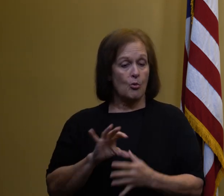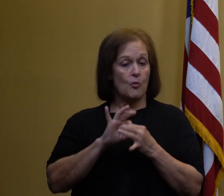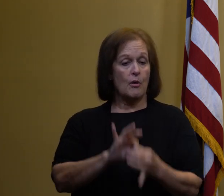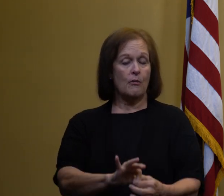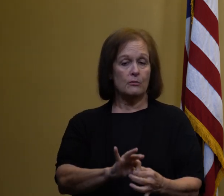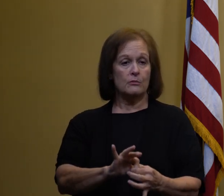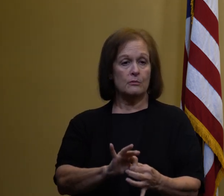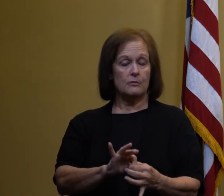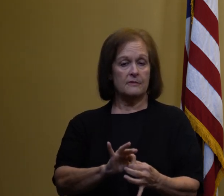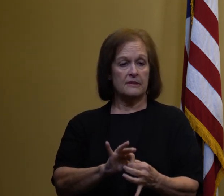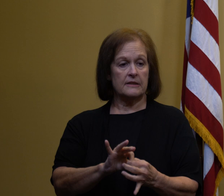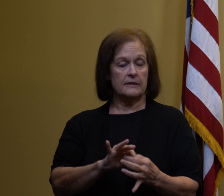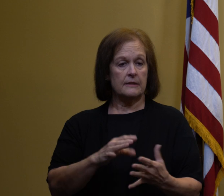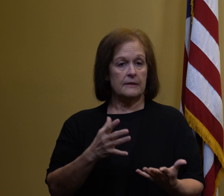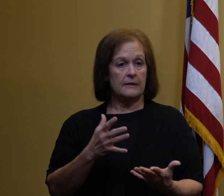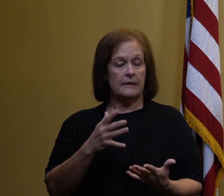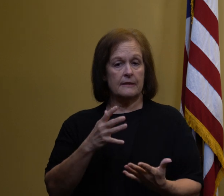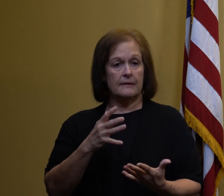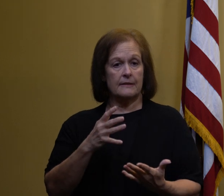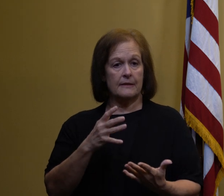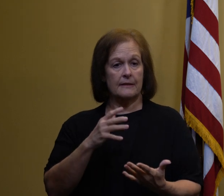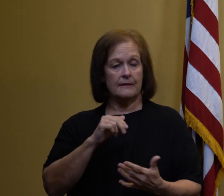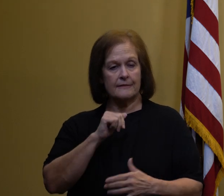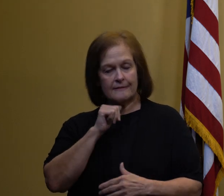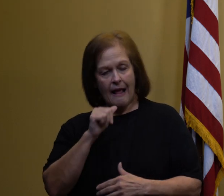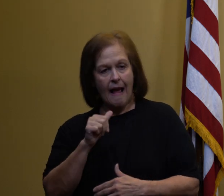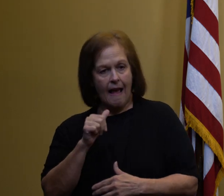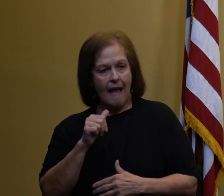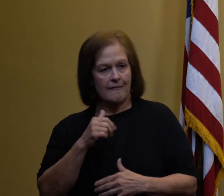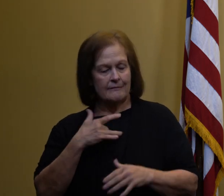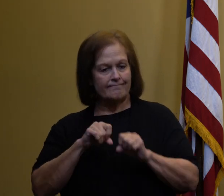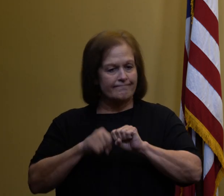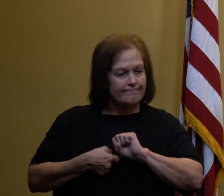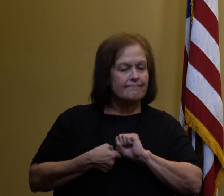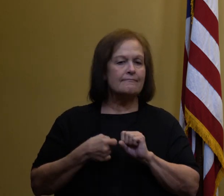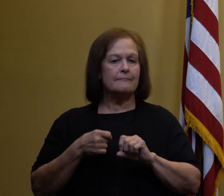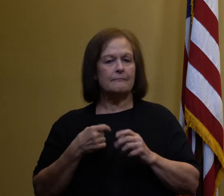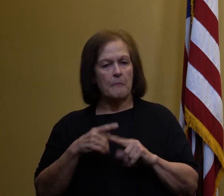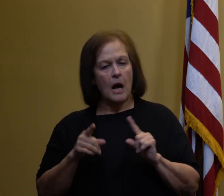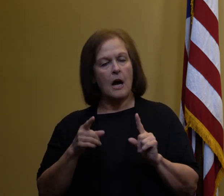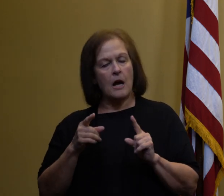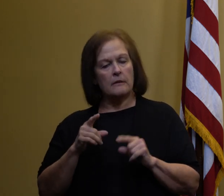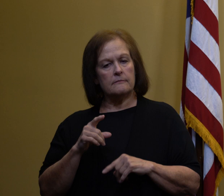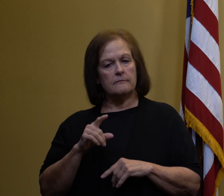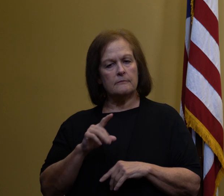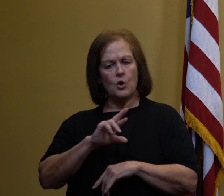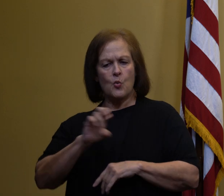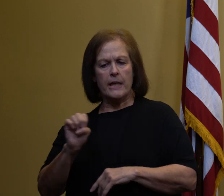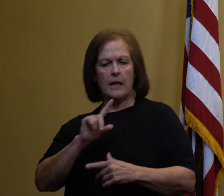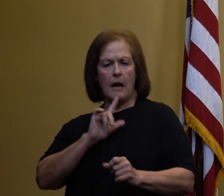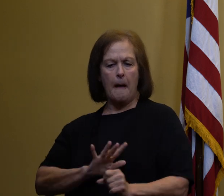regards to not getting weary in well-doing. So it was more of a recommitment for